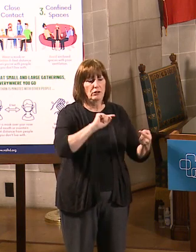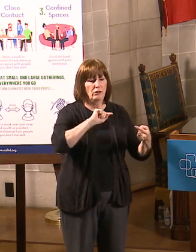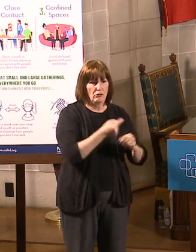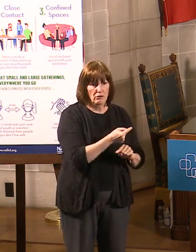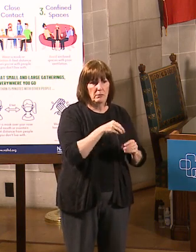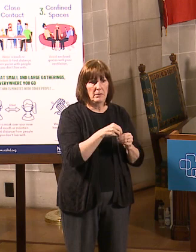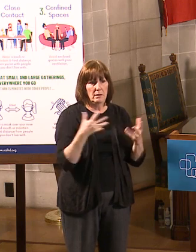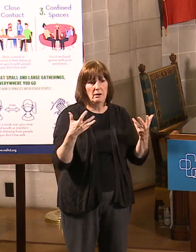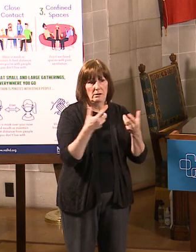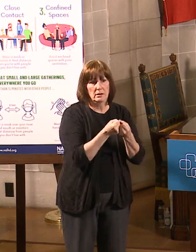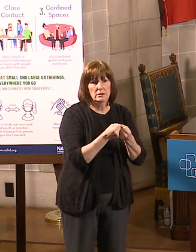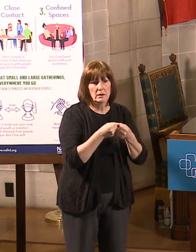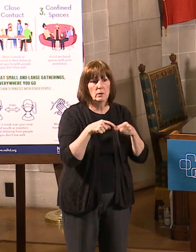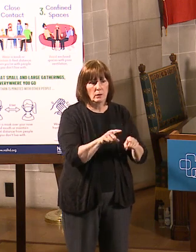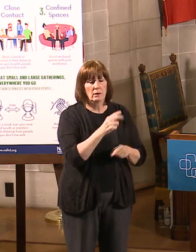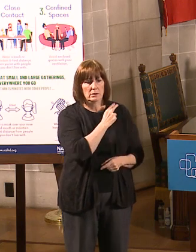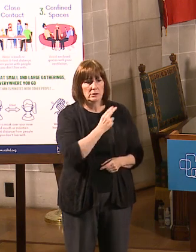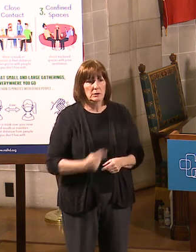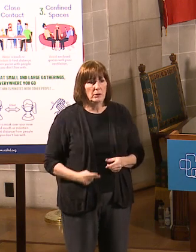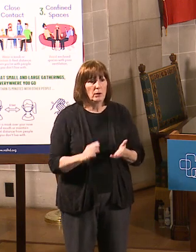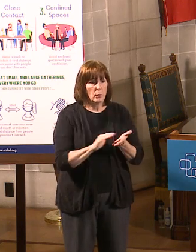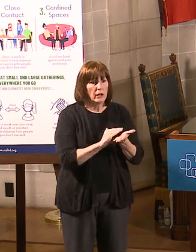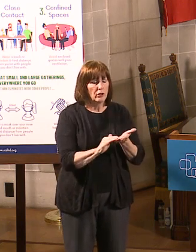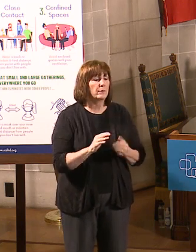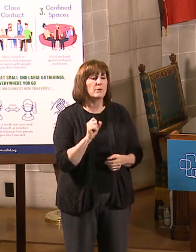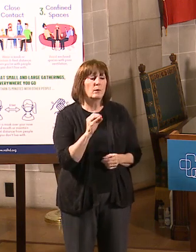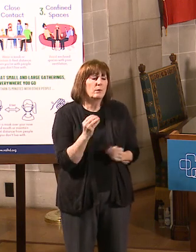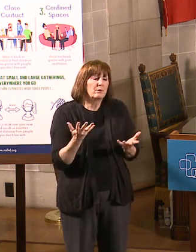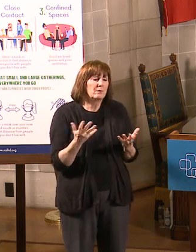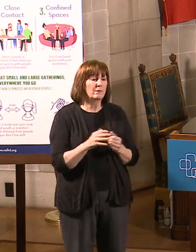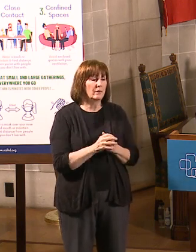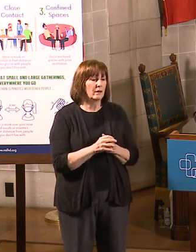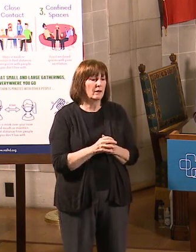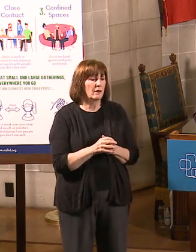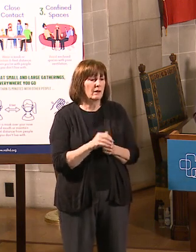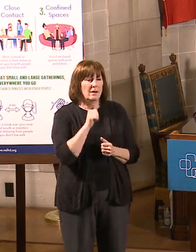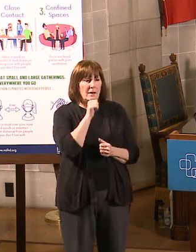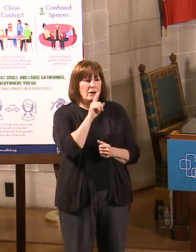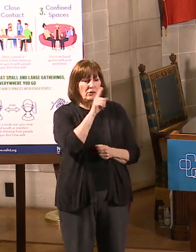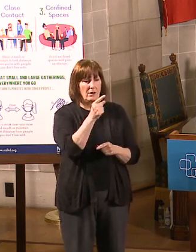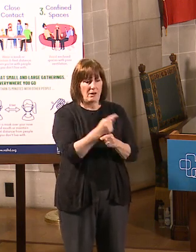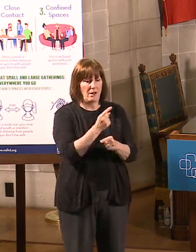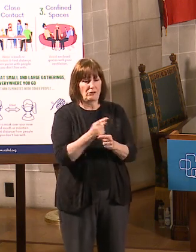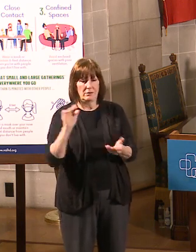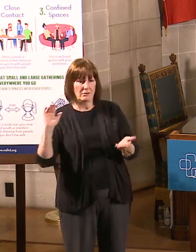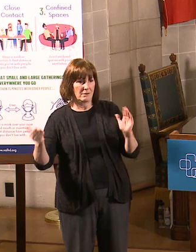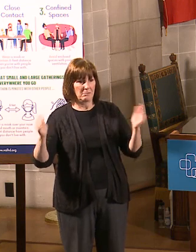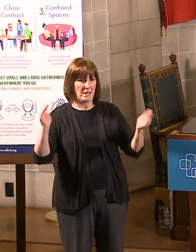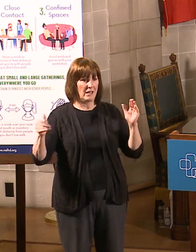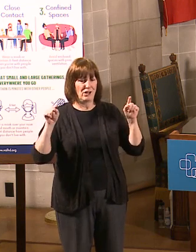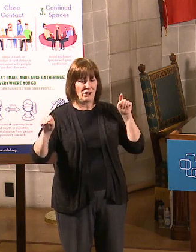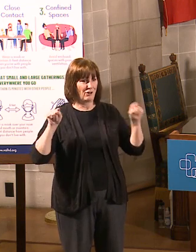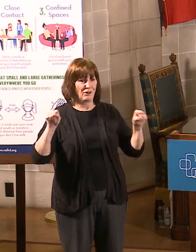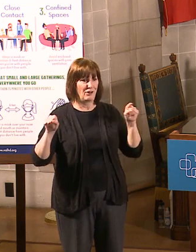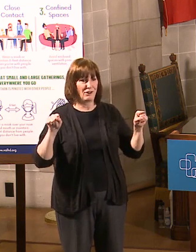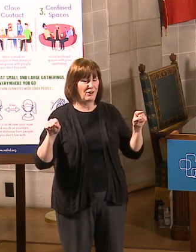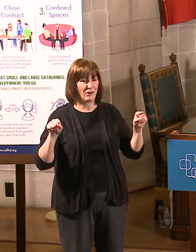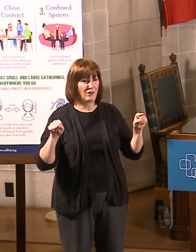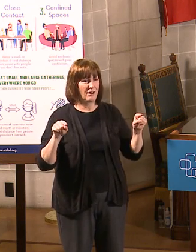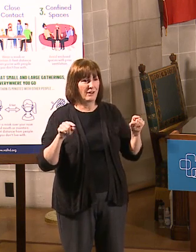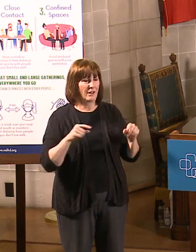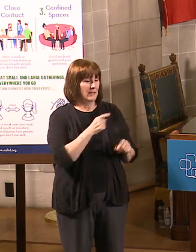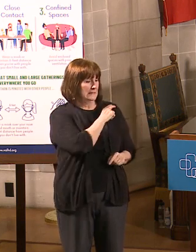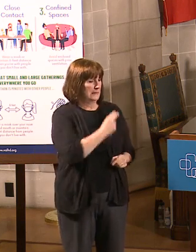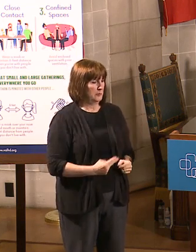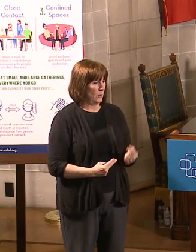have and so forth. So I don't think they're actually apples to apples comparisons there, given that there's so many things that actually have to come together to be able to